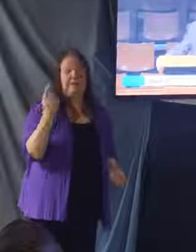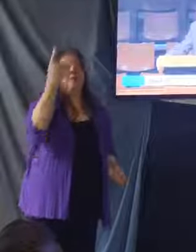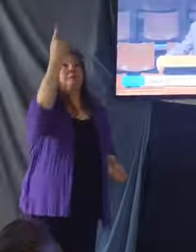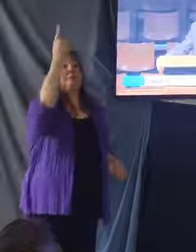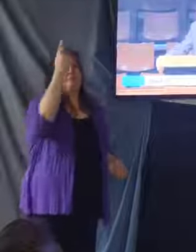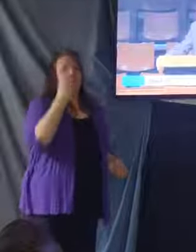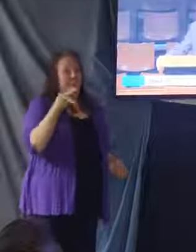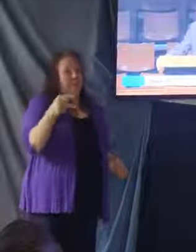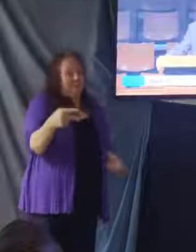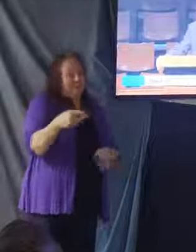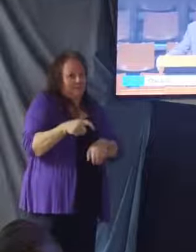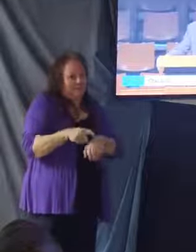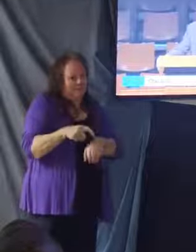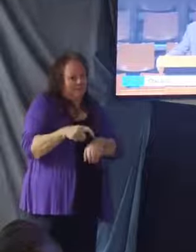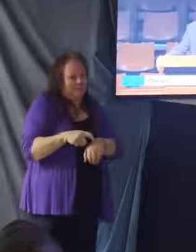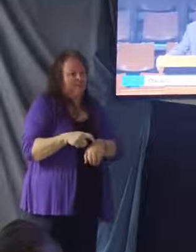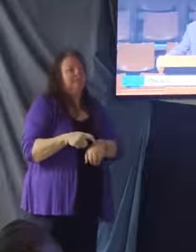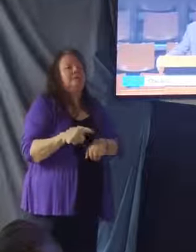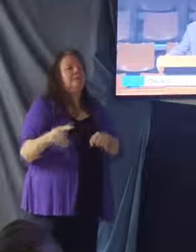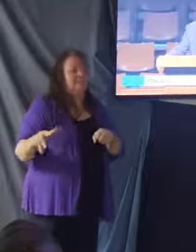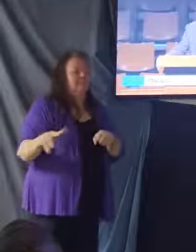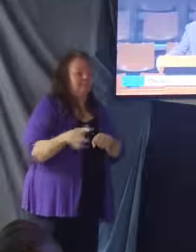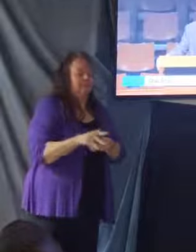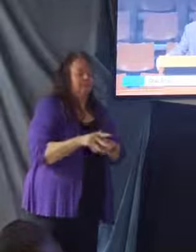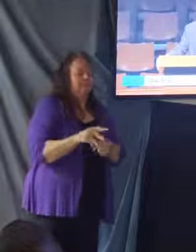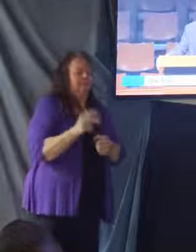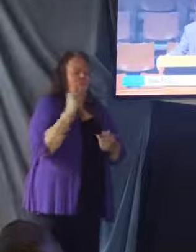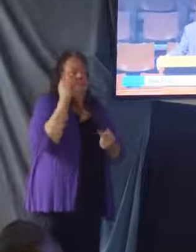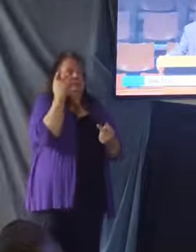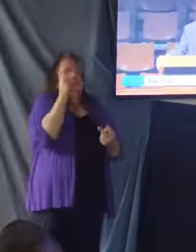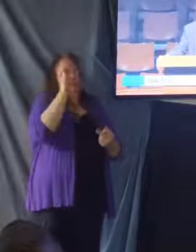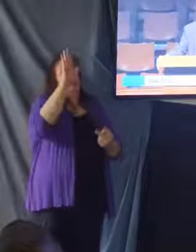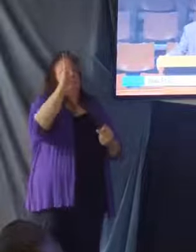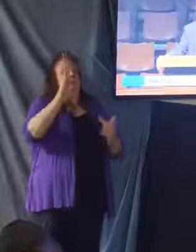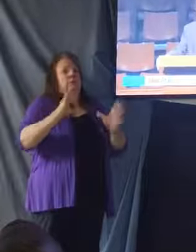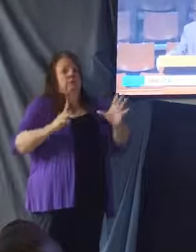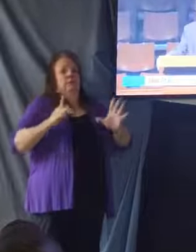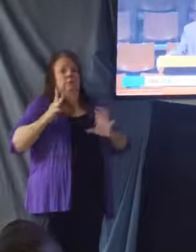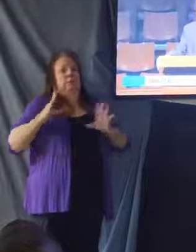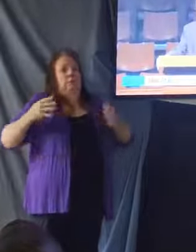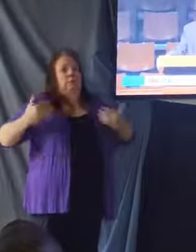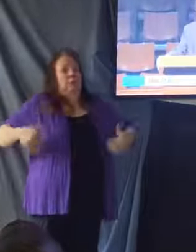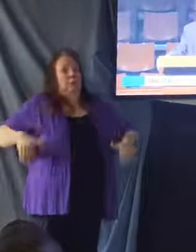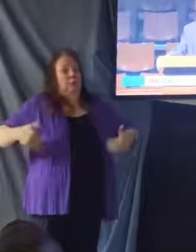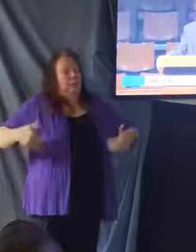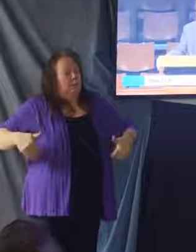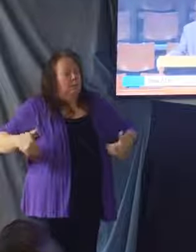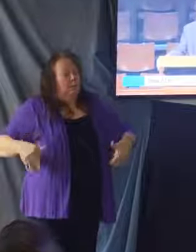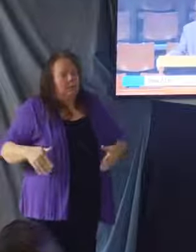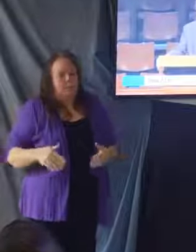earth again, there will be the full display of his glory.